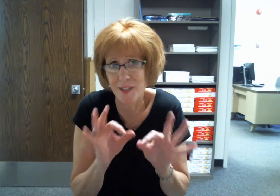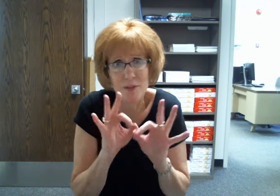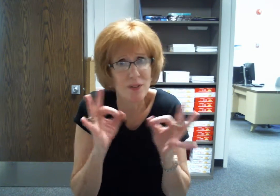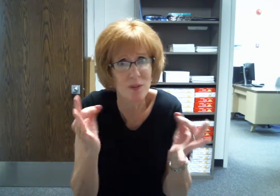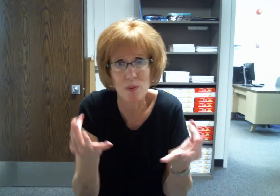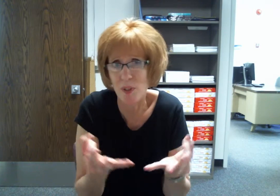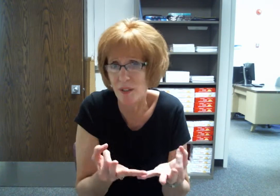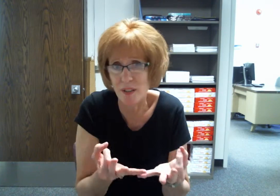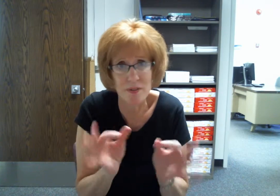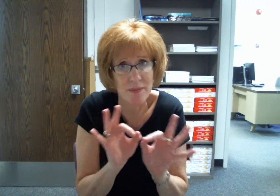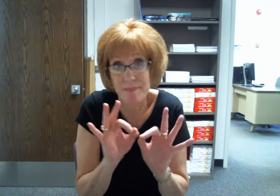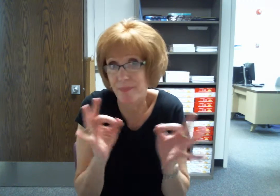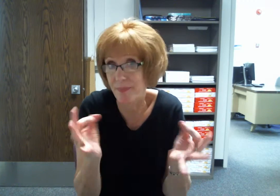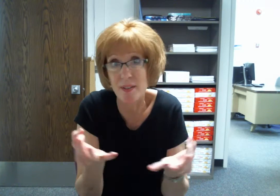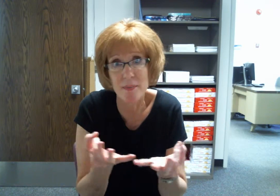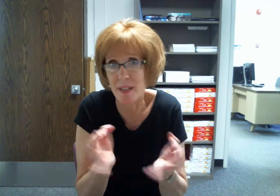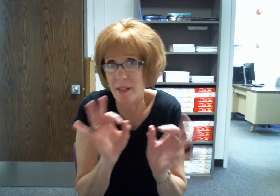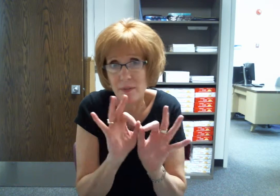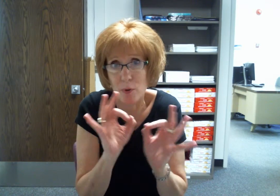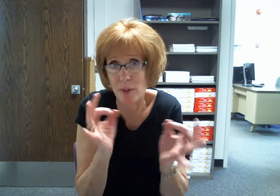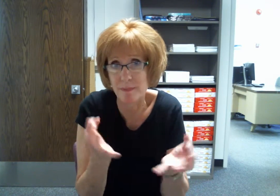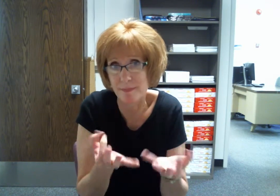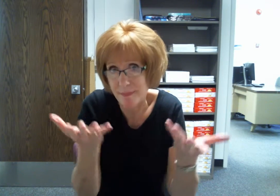Relatives, relatives. This is my sign for it.